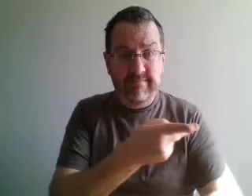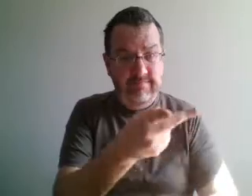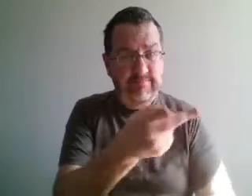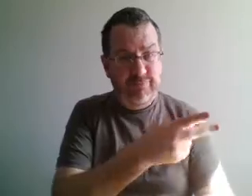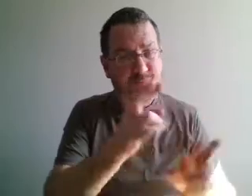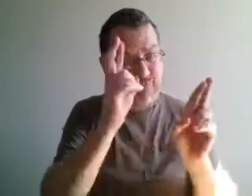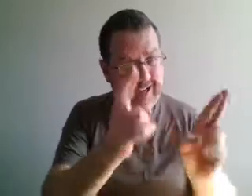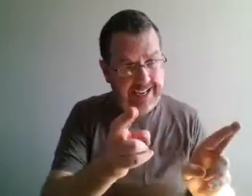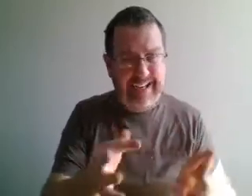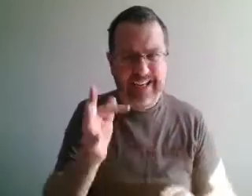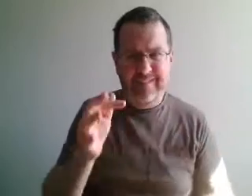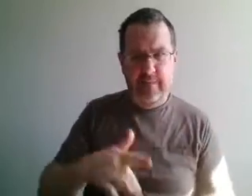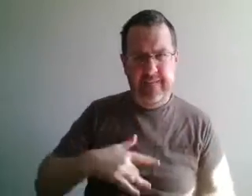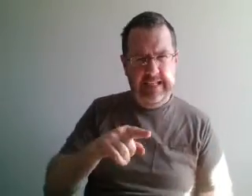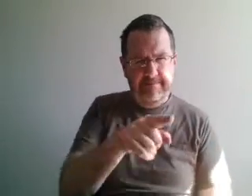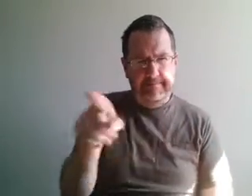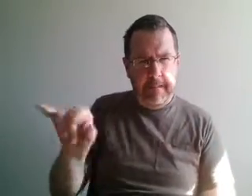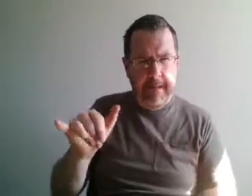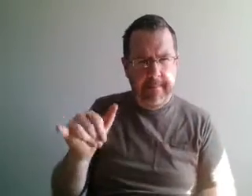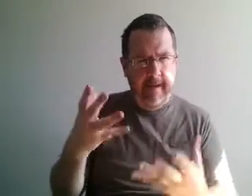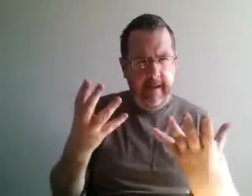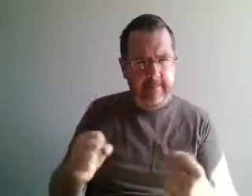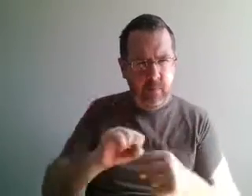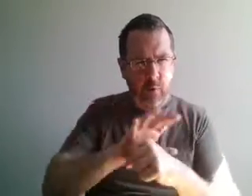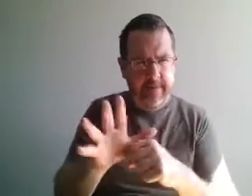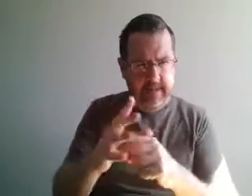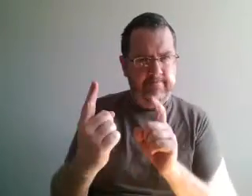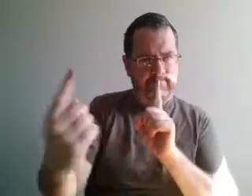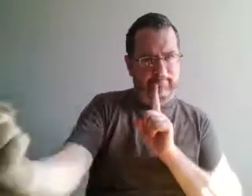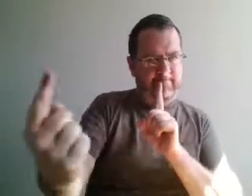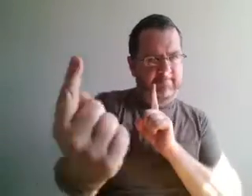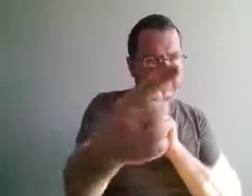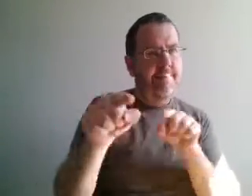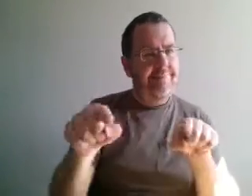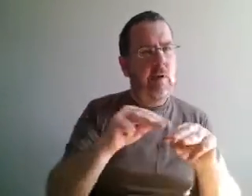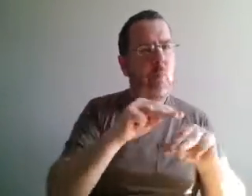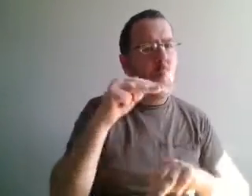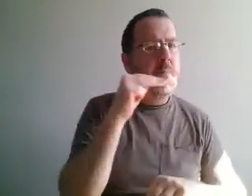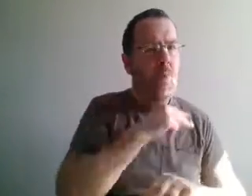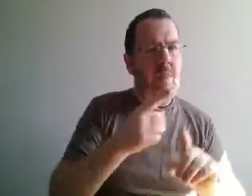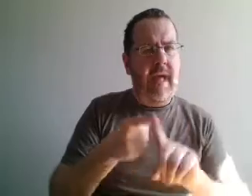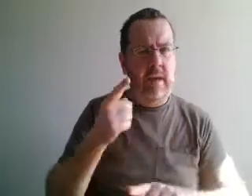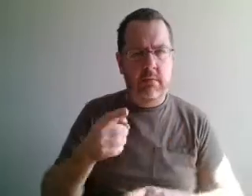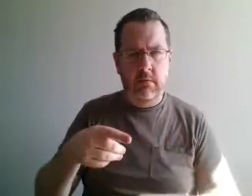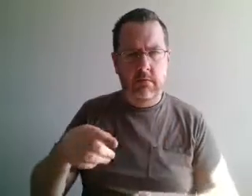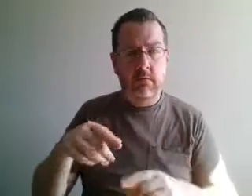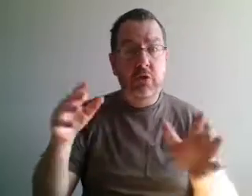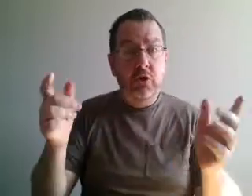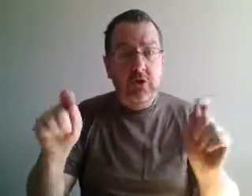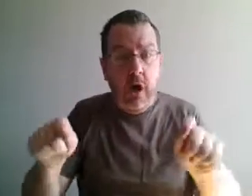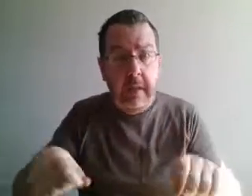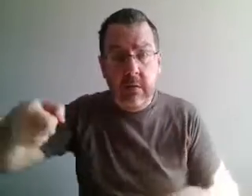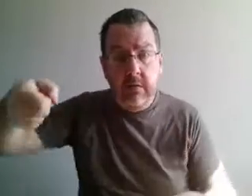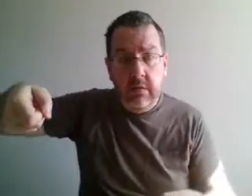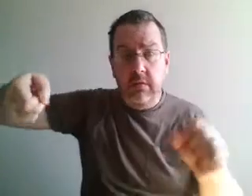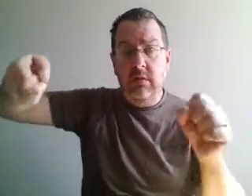people that are potentially infected, rather than worrying about picking it up from shopping and from